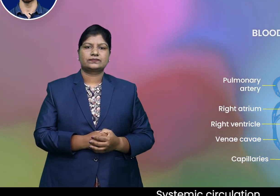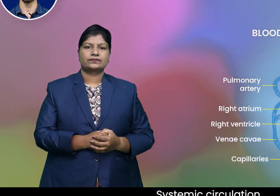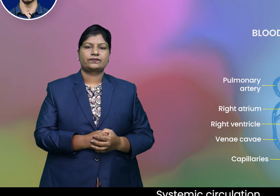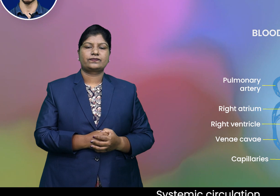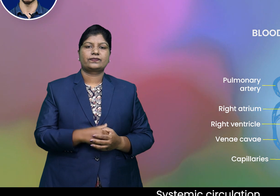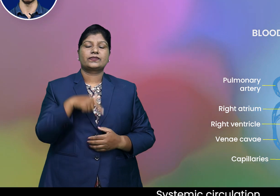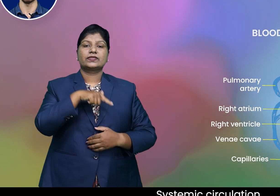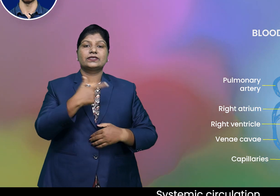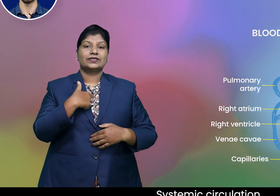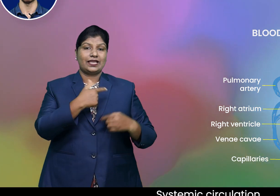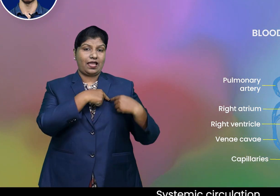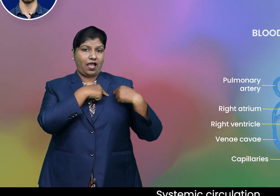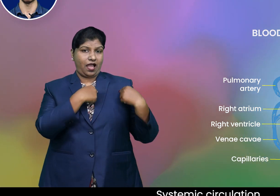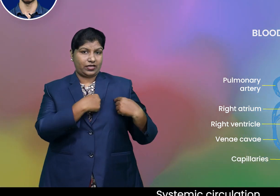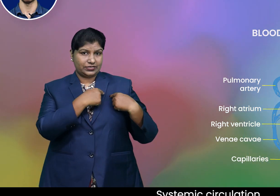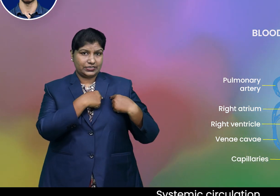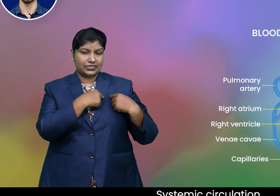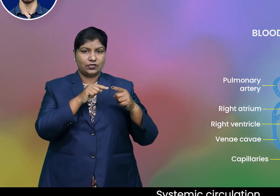Systemic circulation.